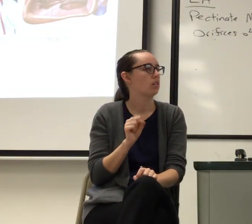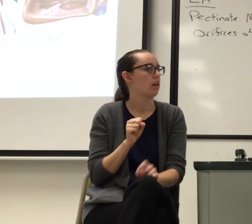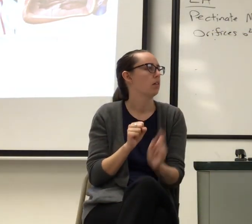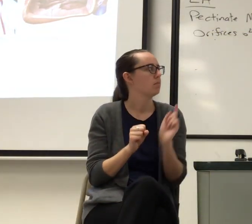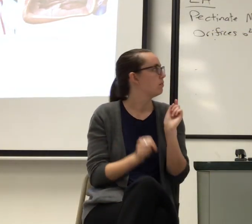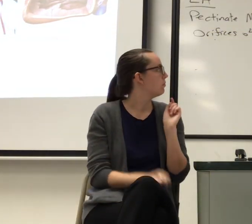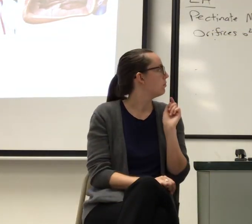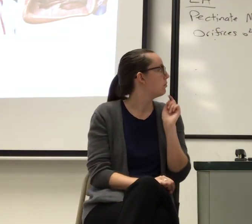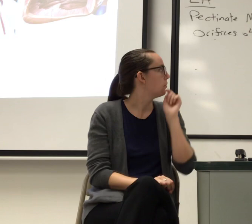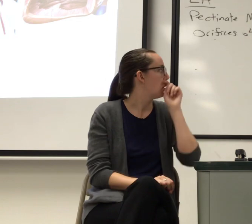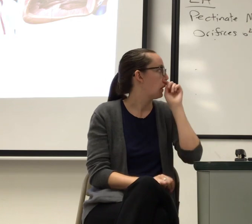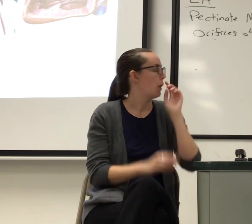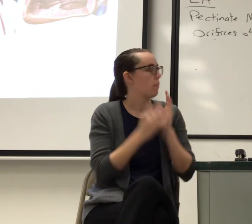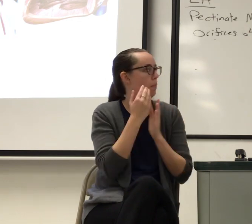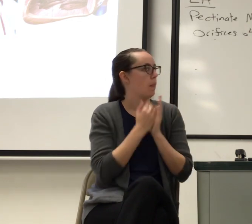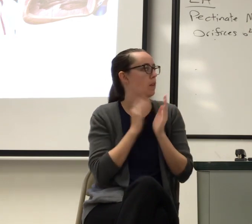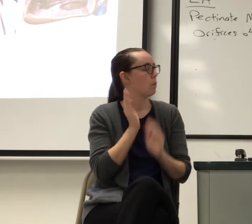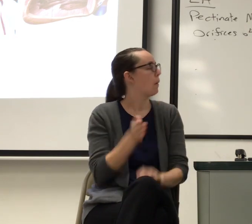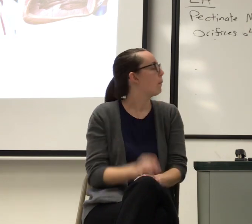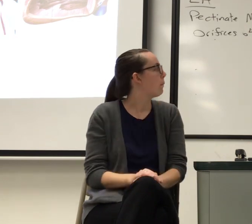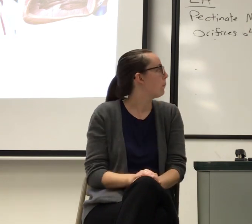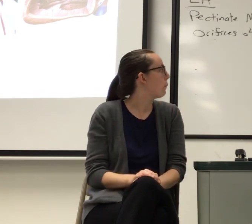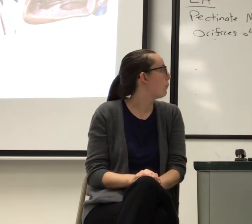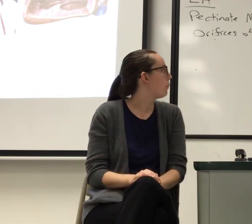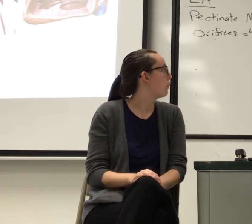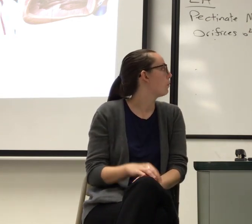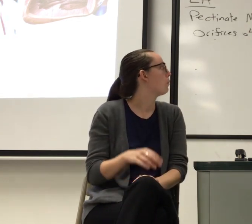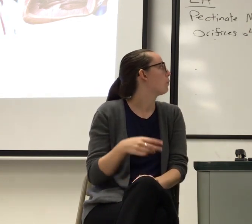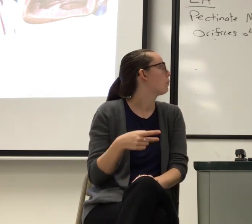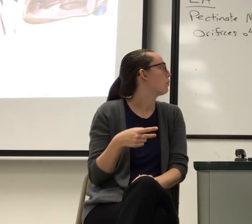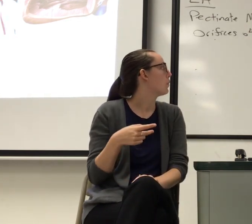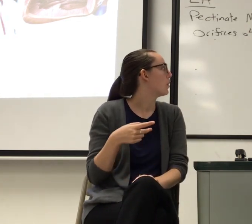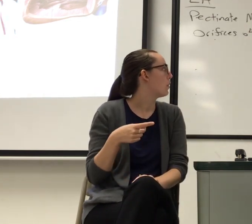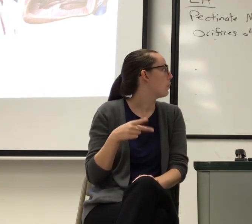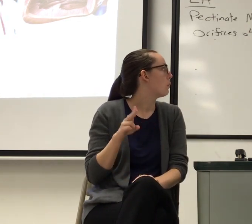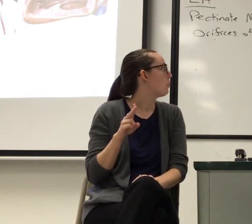You have them in the RV and the LV, but